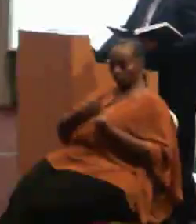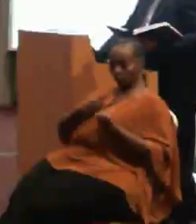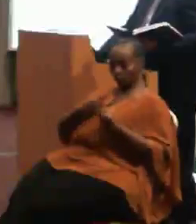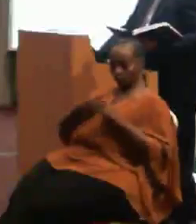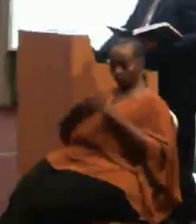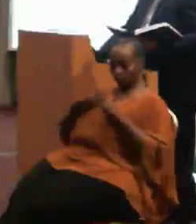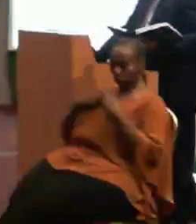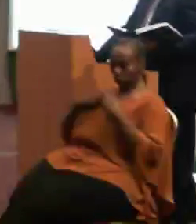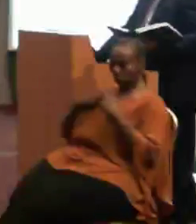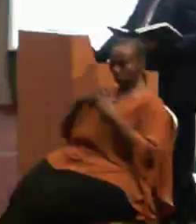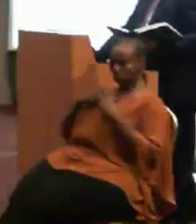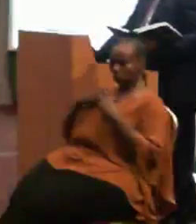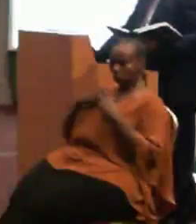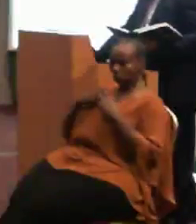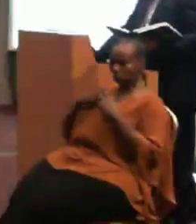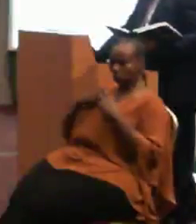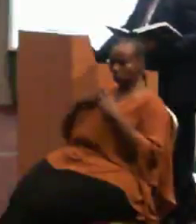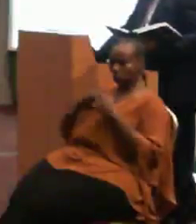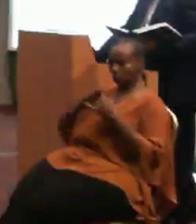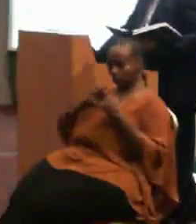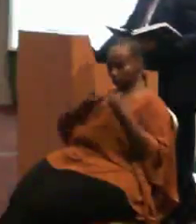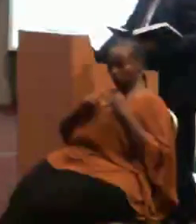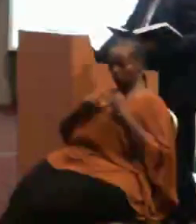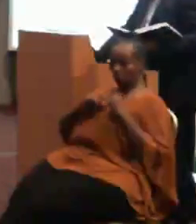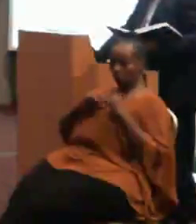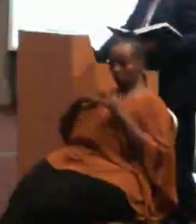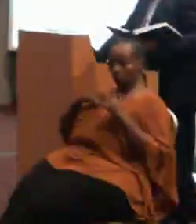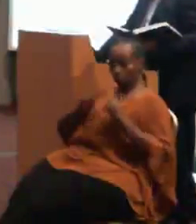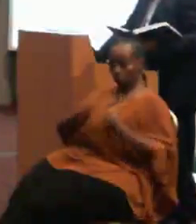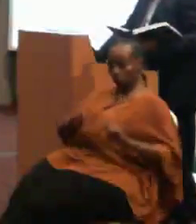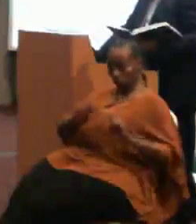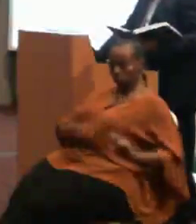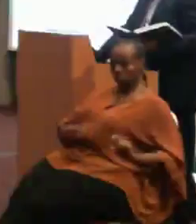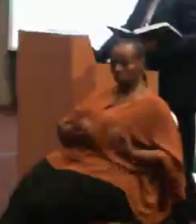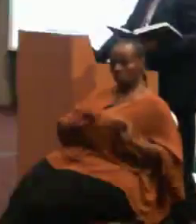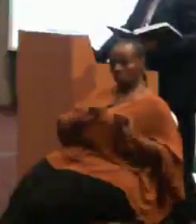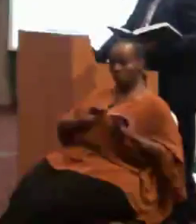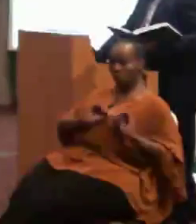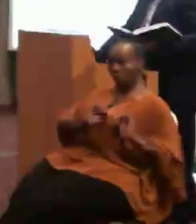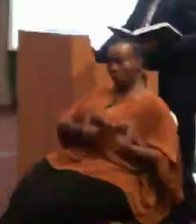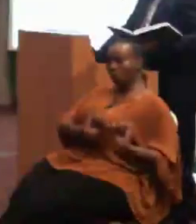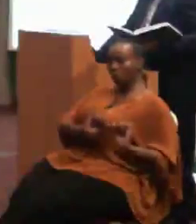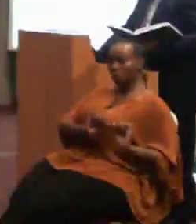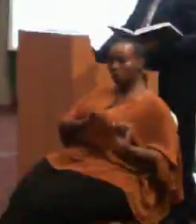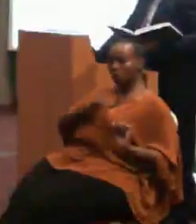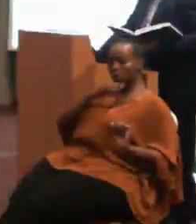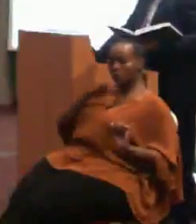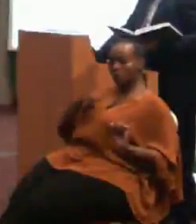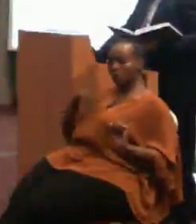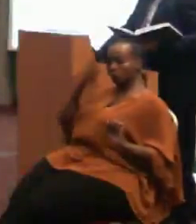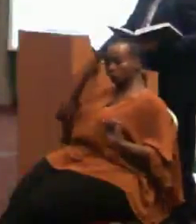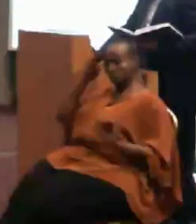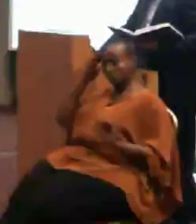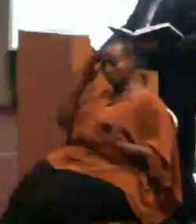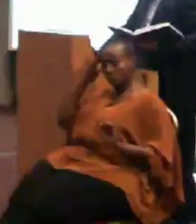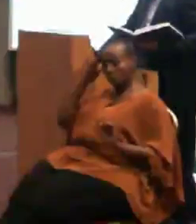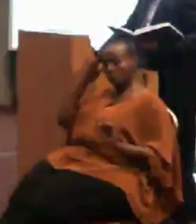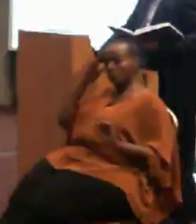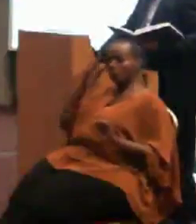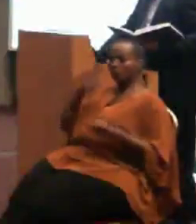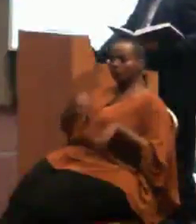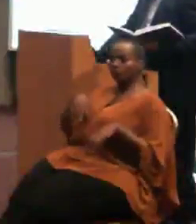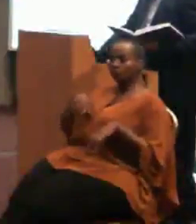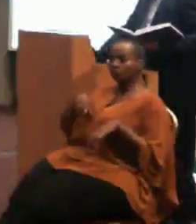and mistakes? Because every utility, who must bear the risk of the errors made by the